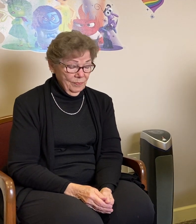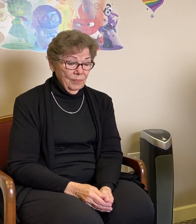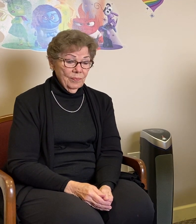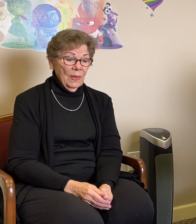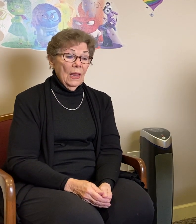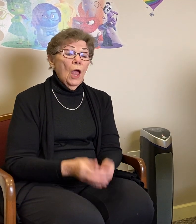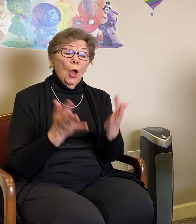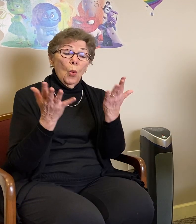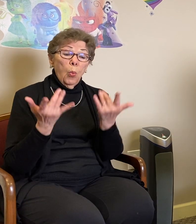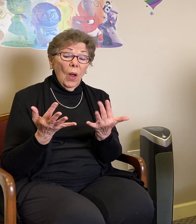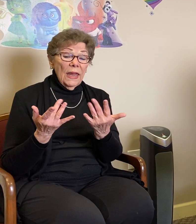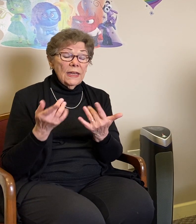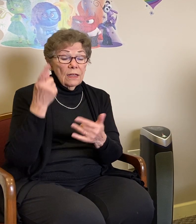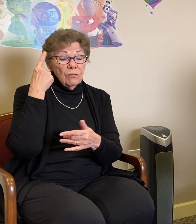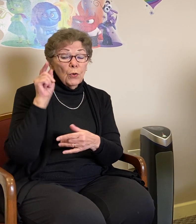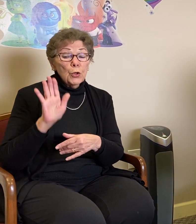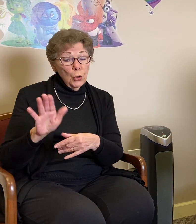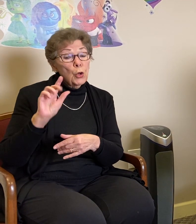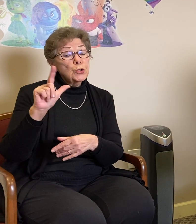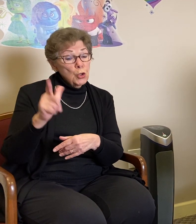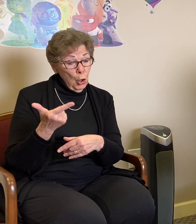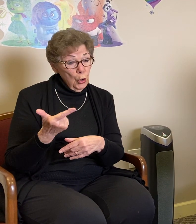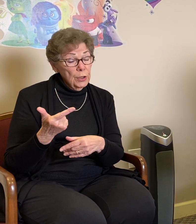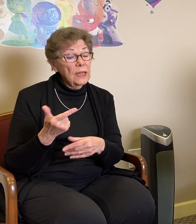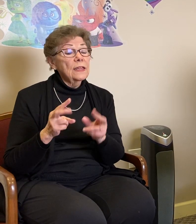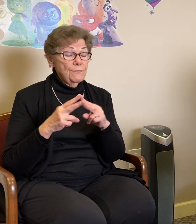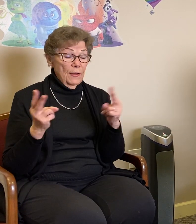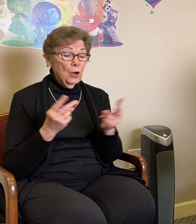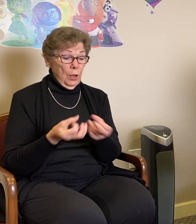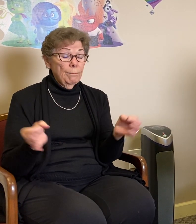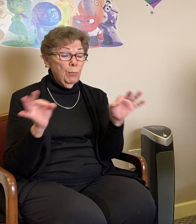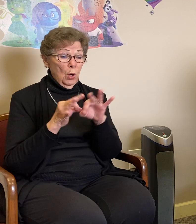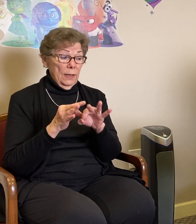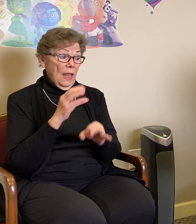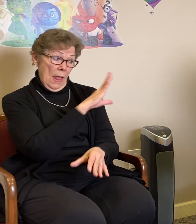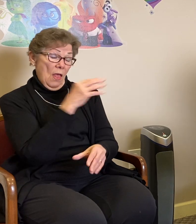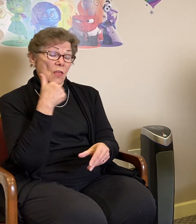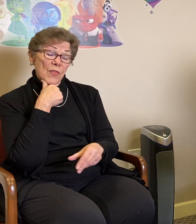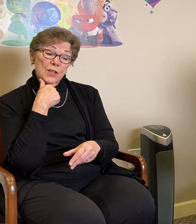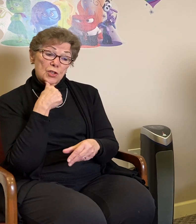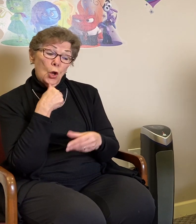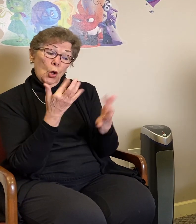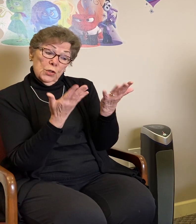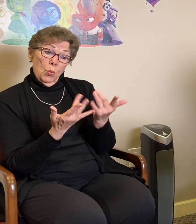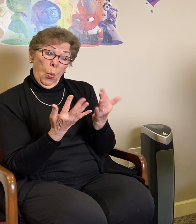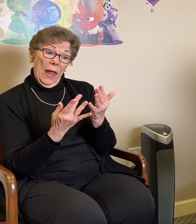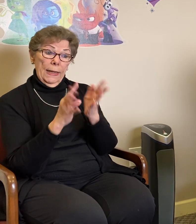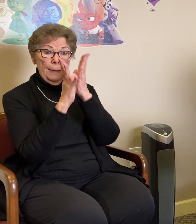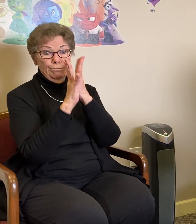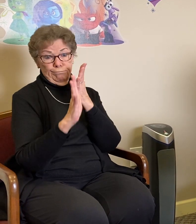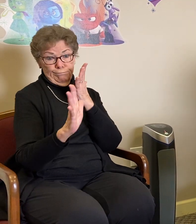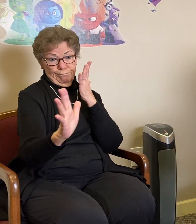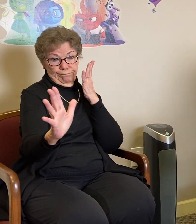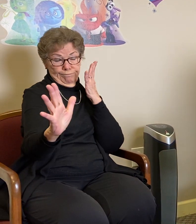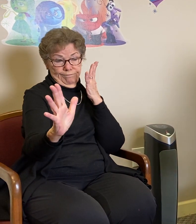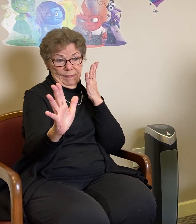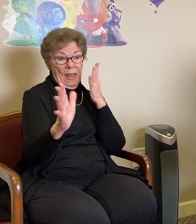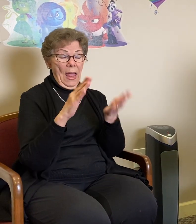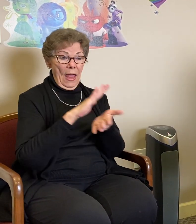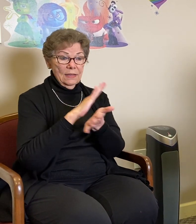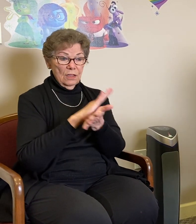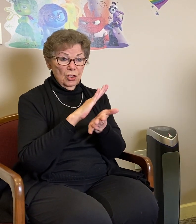Waiting for your turn is also very important. Look at this girl is waiting in line at the school counter.